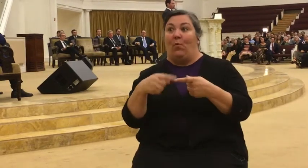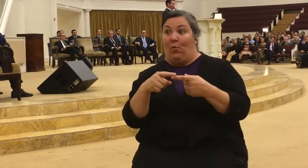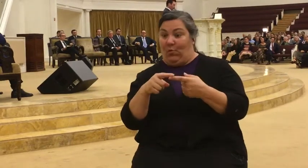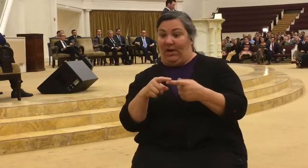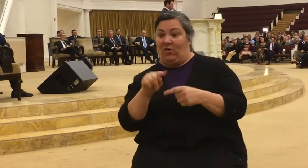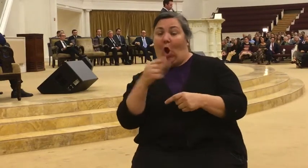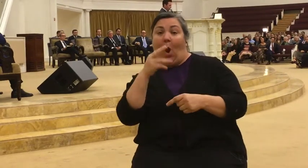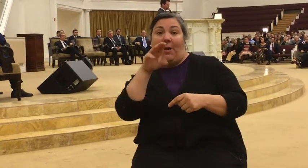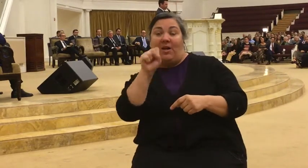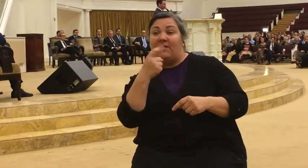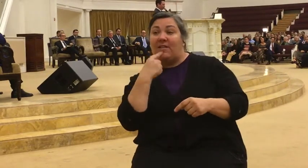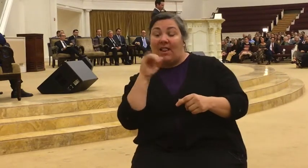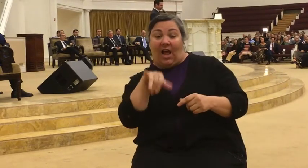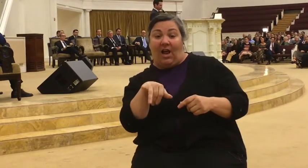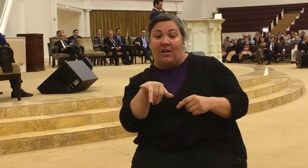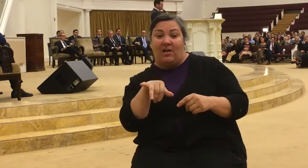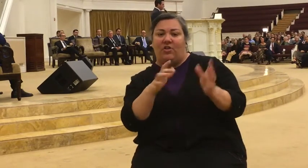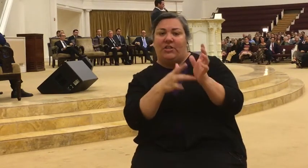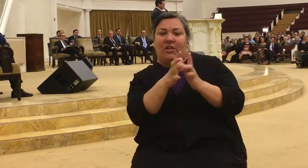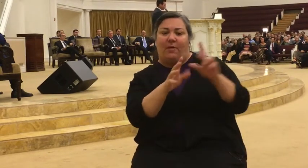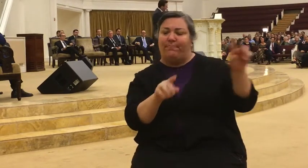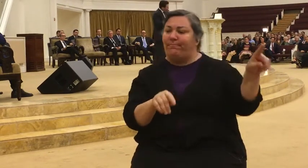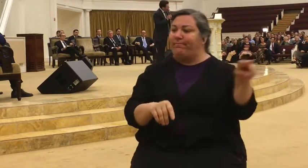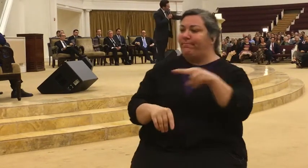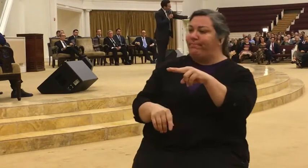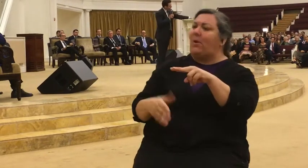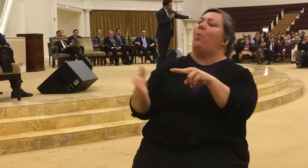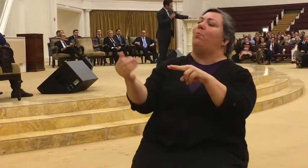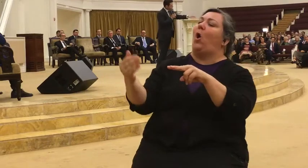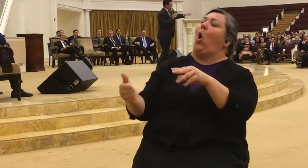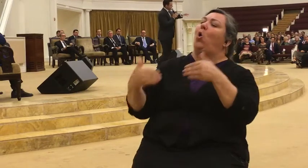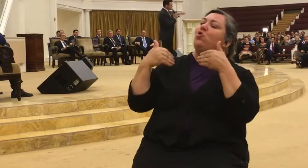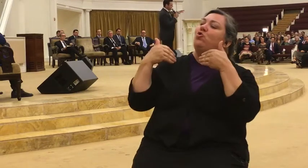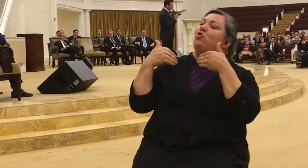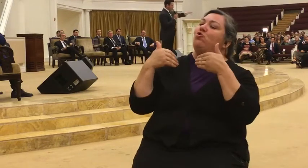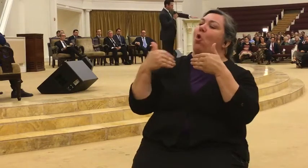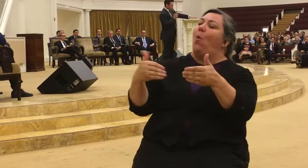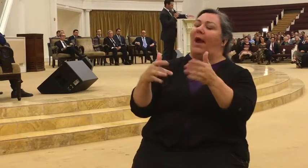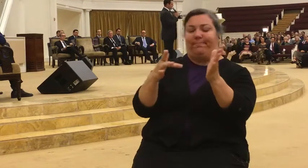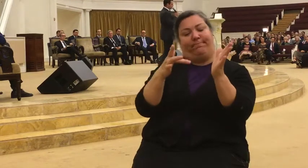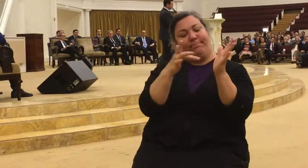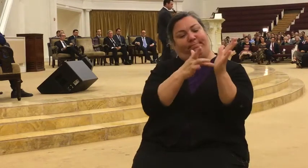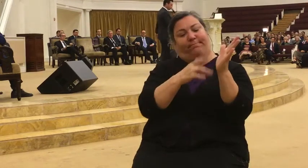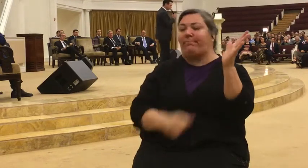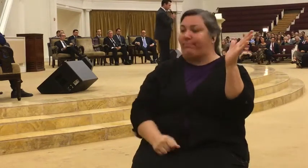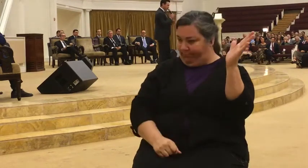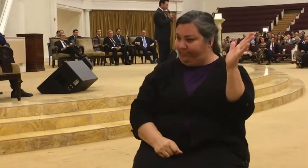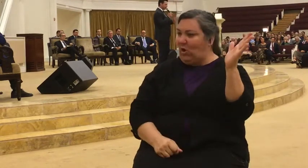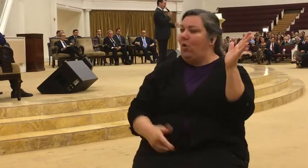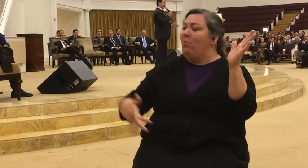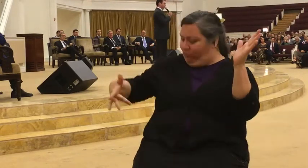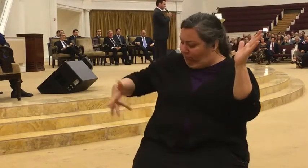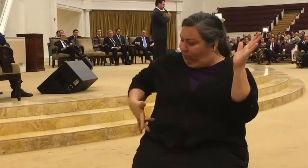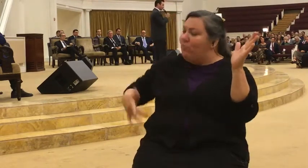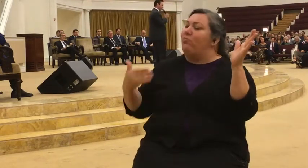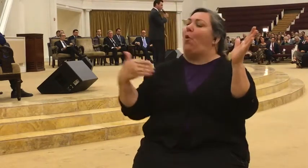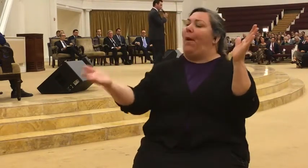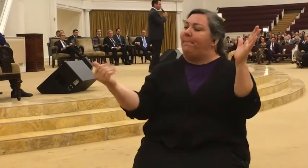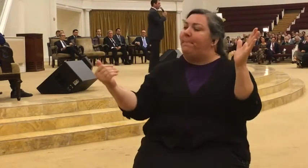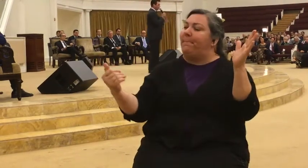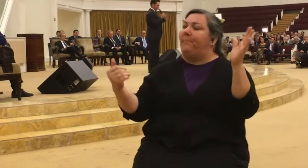Jesus turns to Thomas and petitions him to place your hands in my wounds, the wounds in my sides,